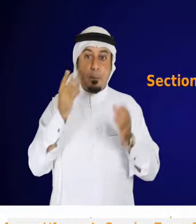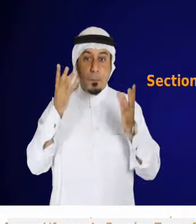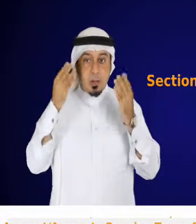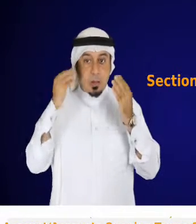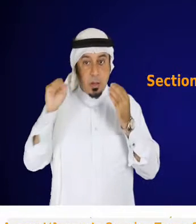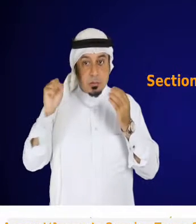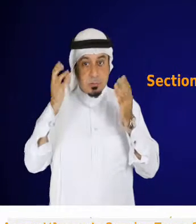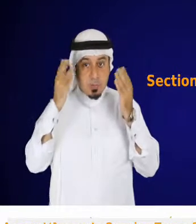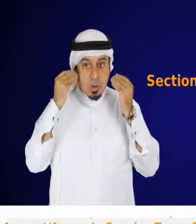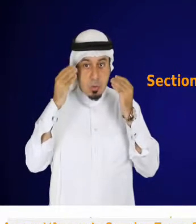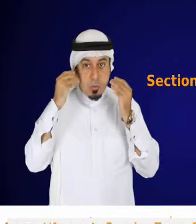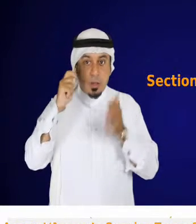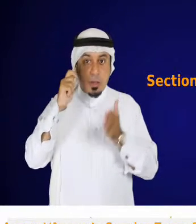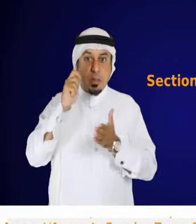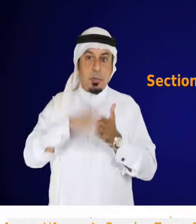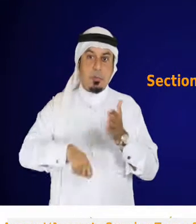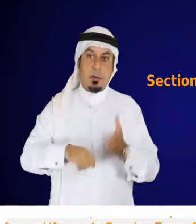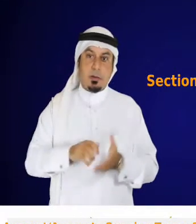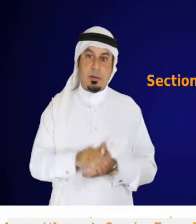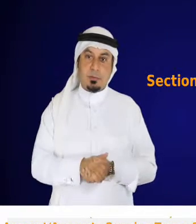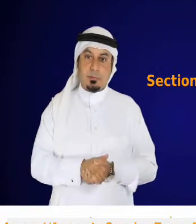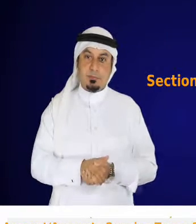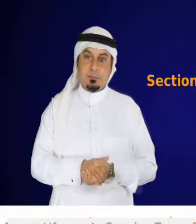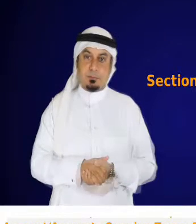Security Department, Search and Follow-up Department, etc.